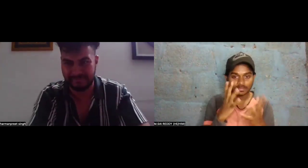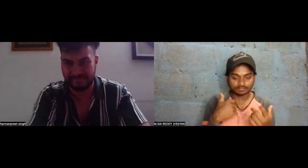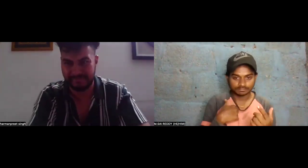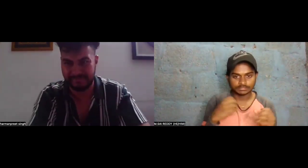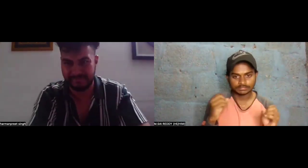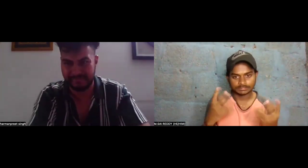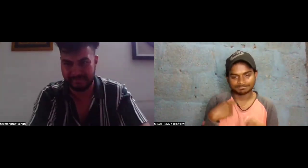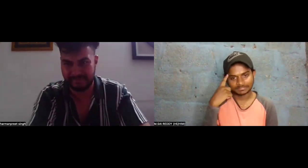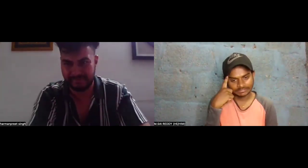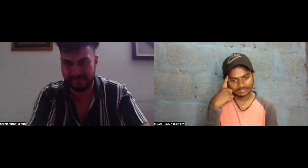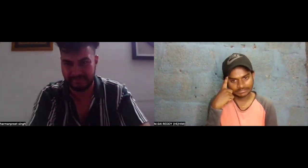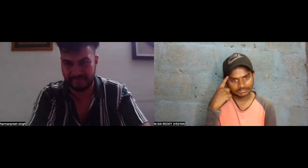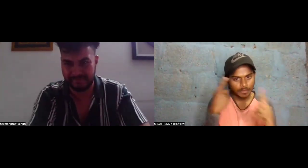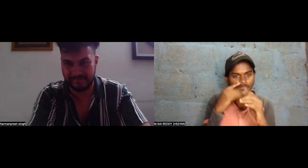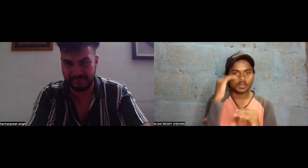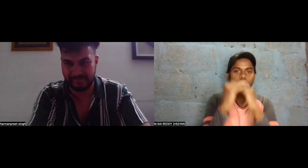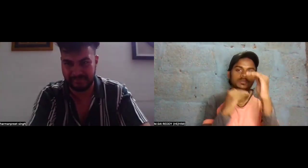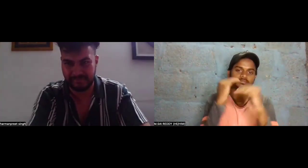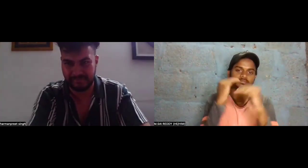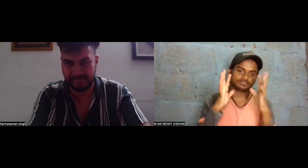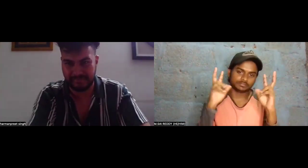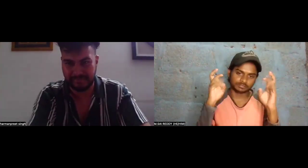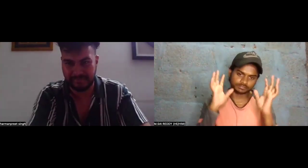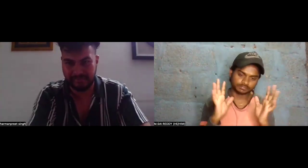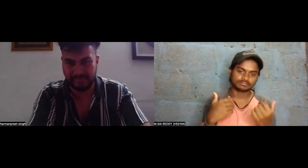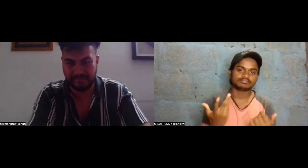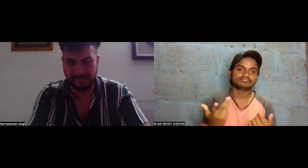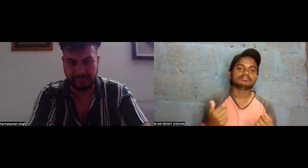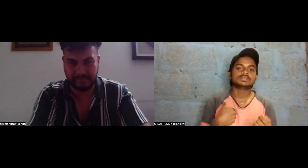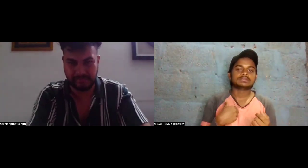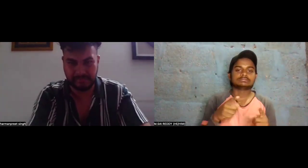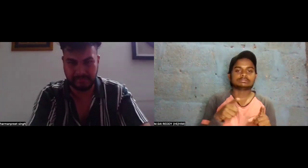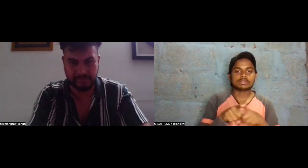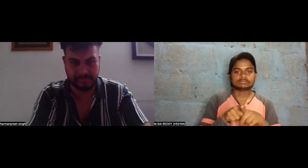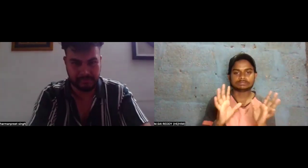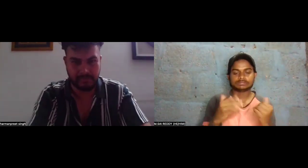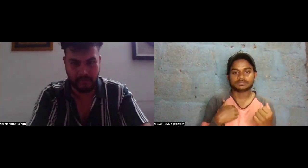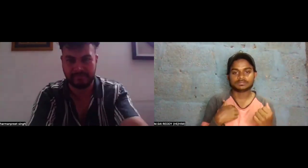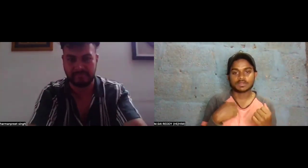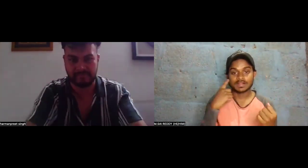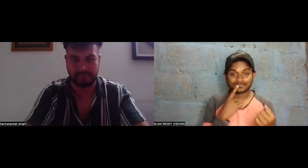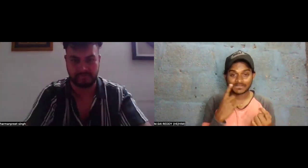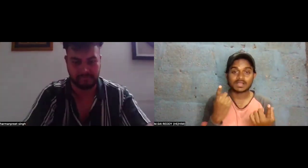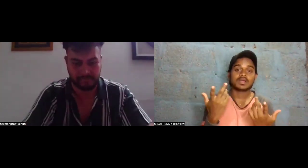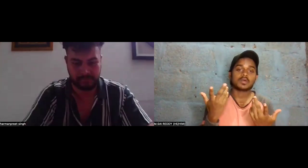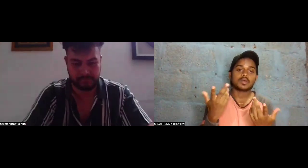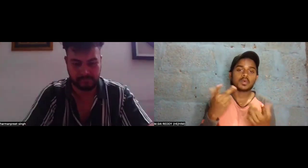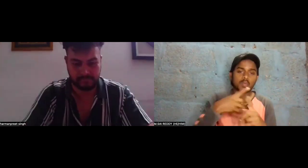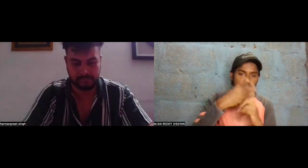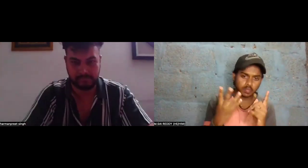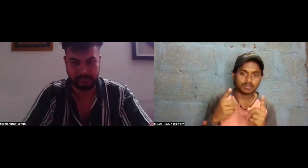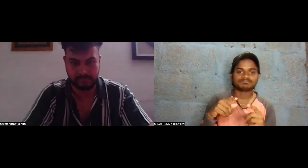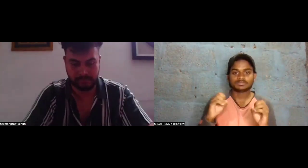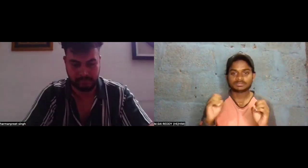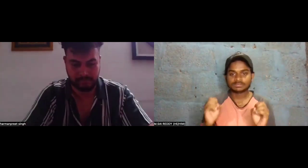now? Okay. How can accessibility, development, and all this improve